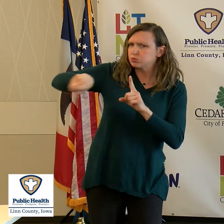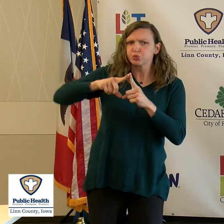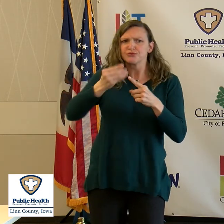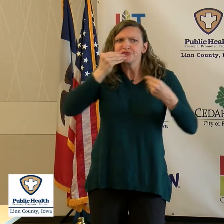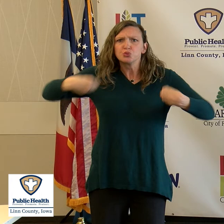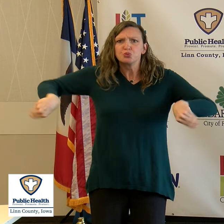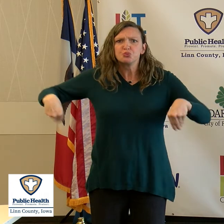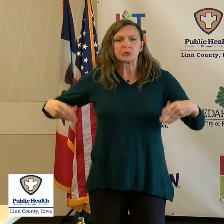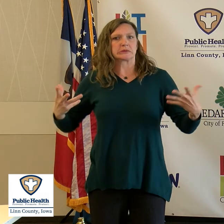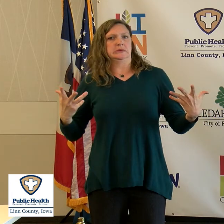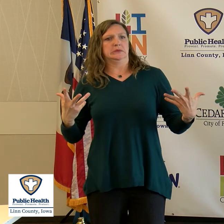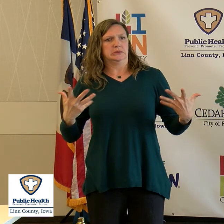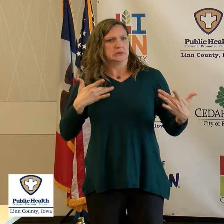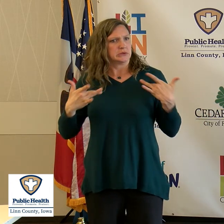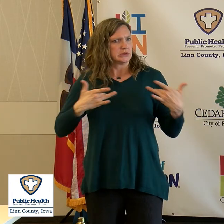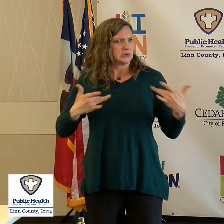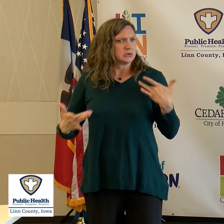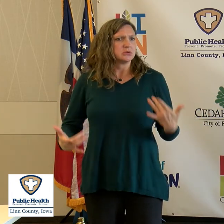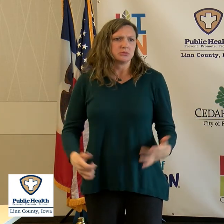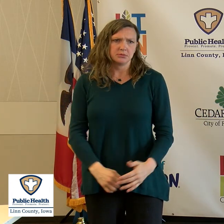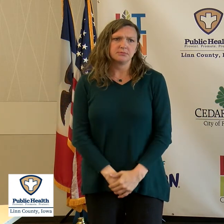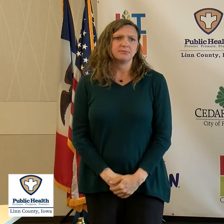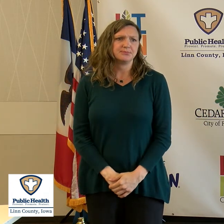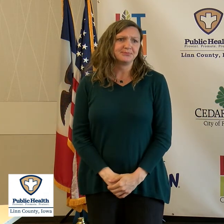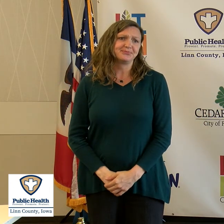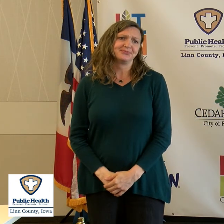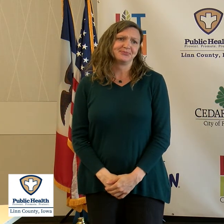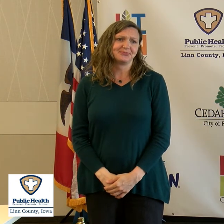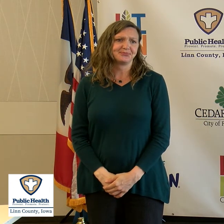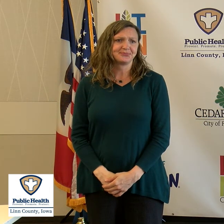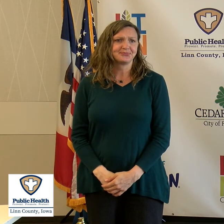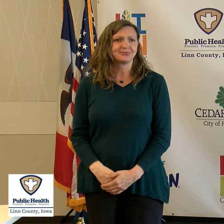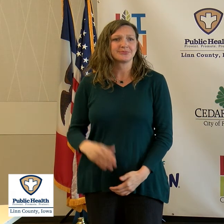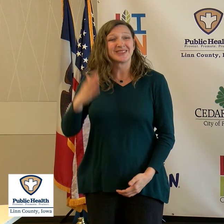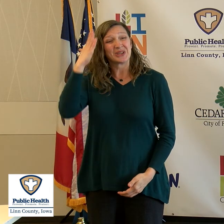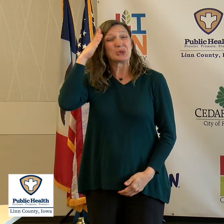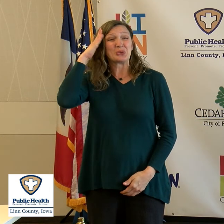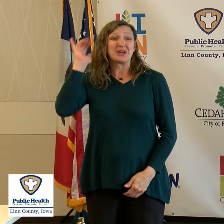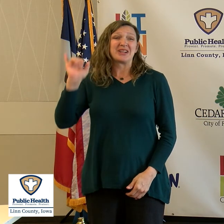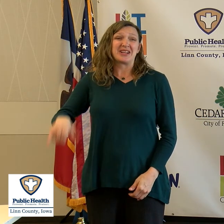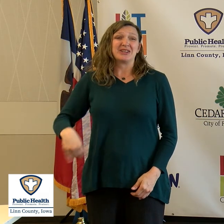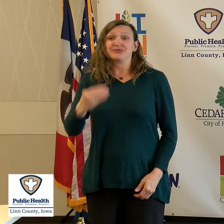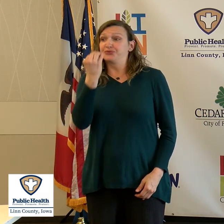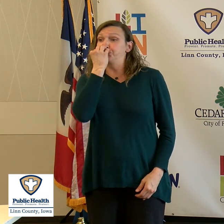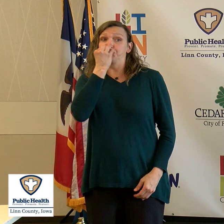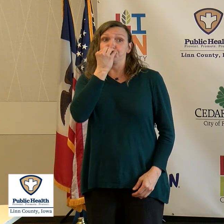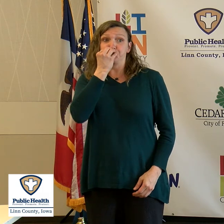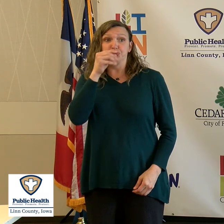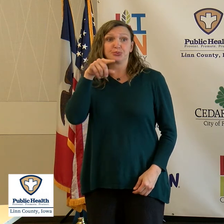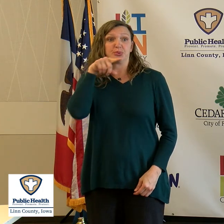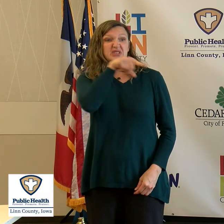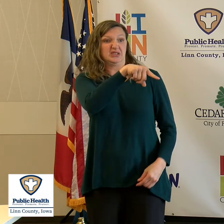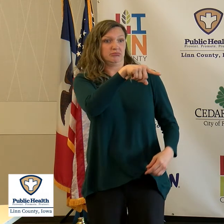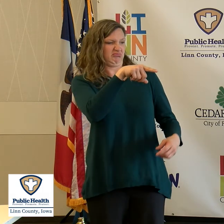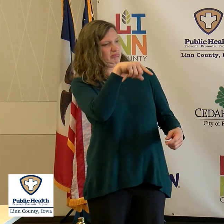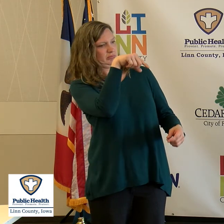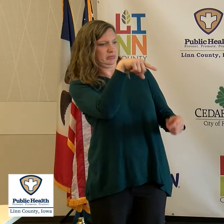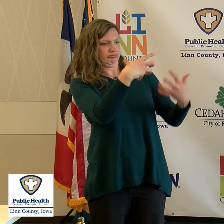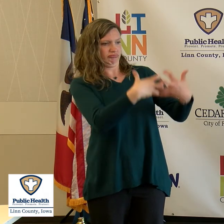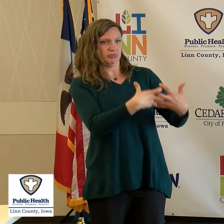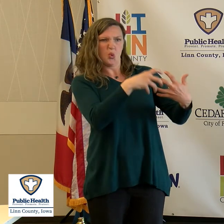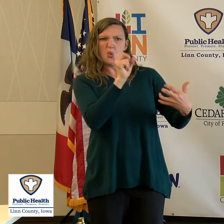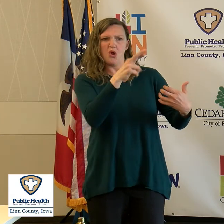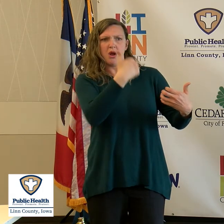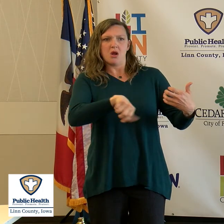that Iowa is a breadbasket to the entire world. These individuals working in these plants, they